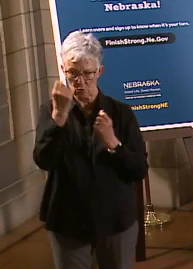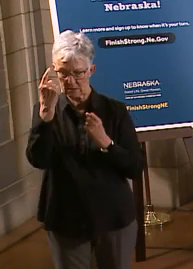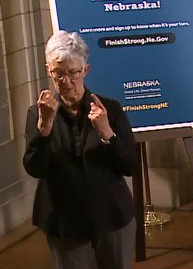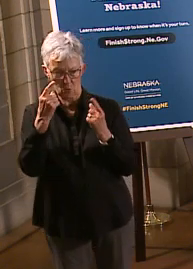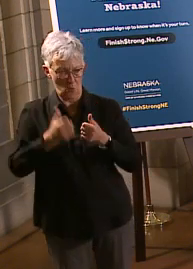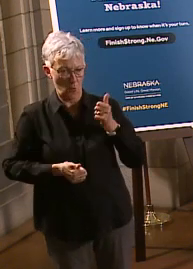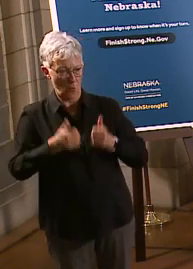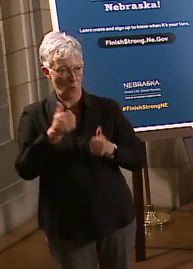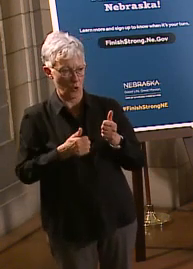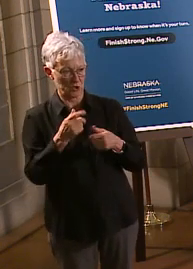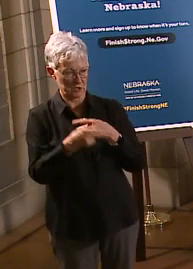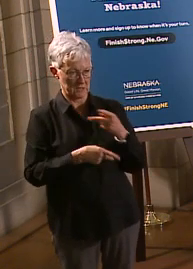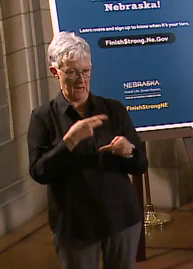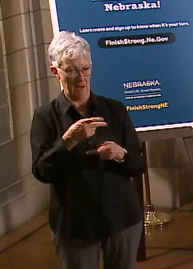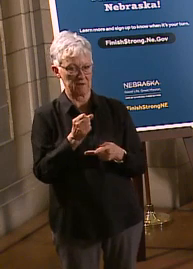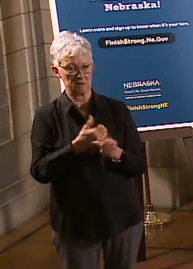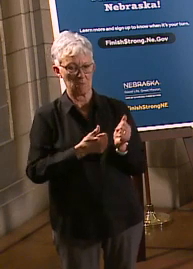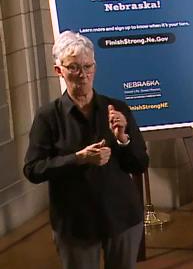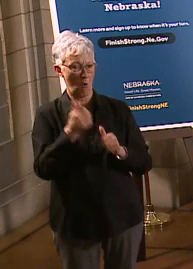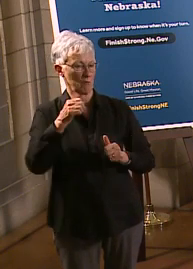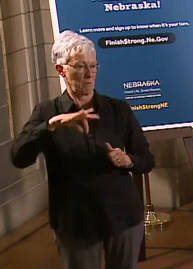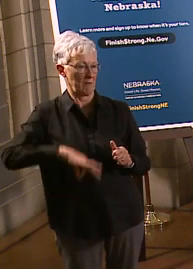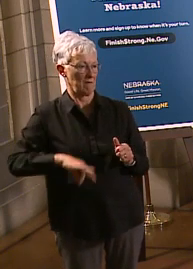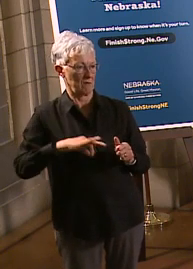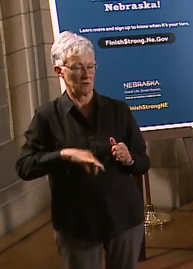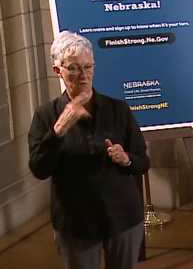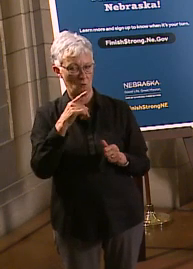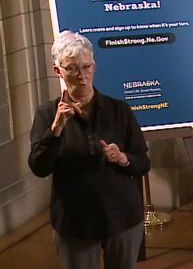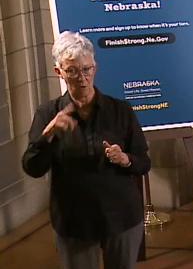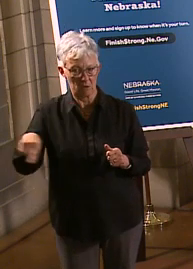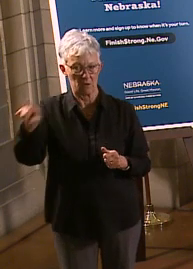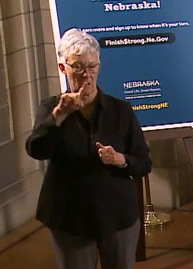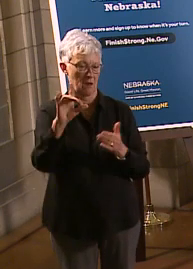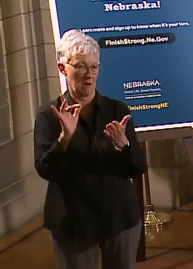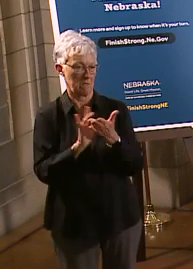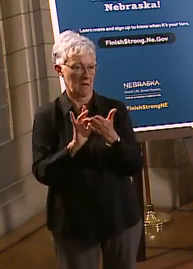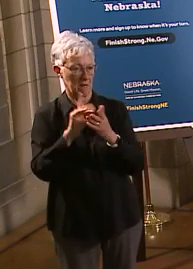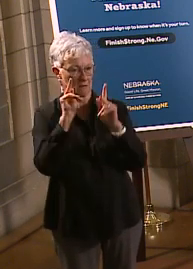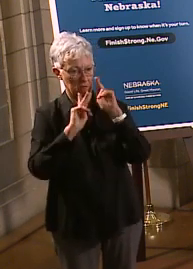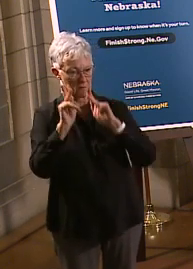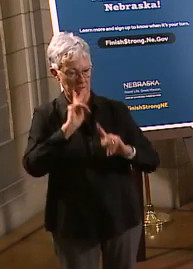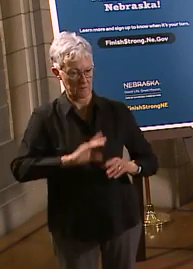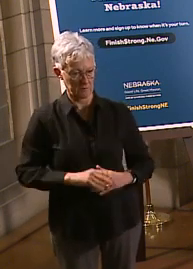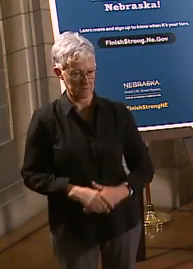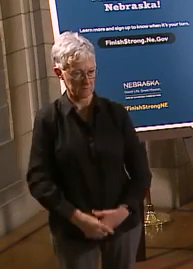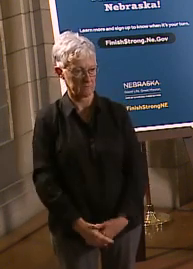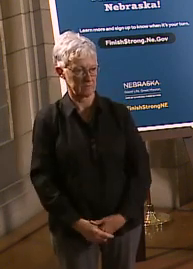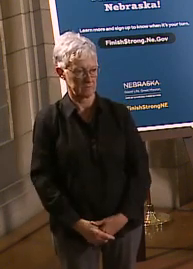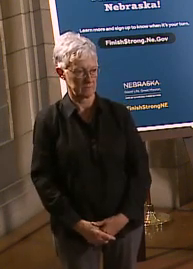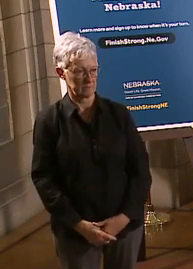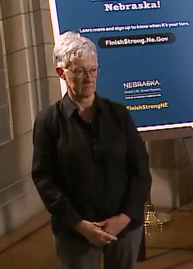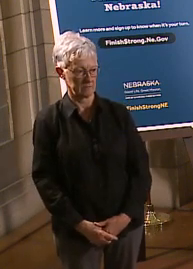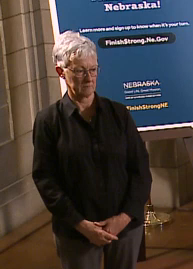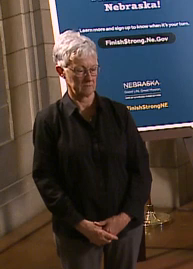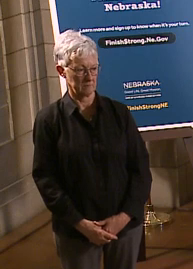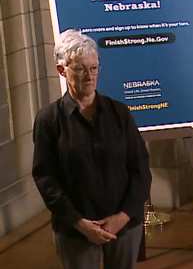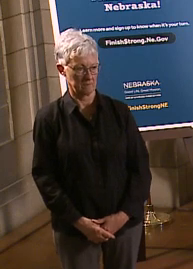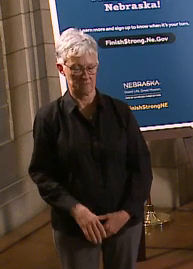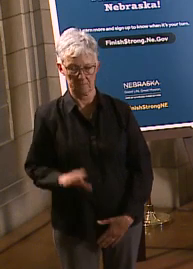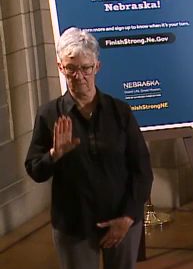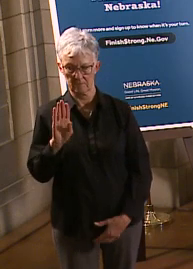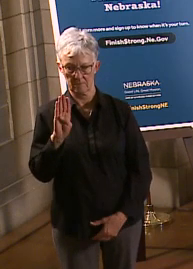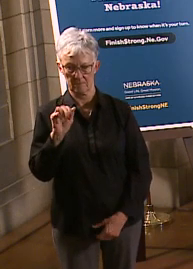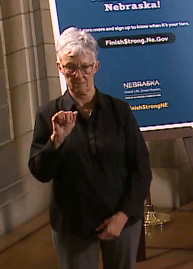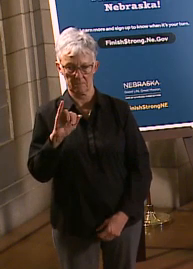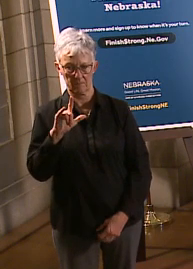standard syringes. And but we are supplying low-dose syringes to the government. All right, great. Thank you. Bailey Bischoff from 1011